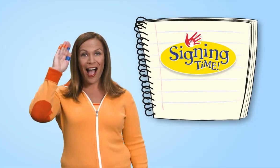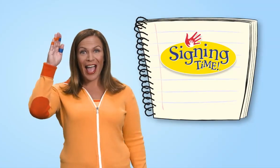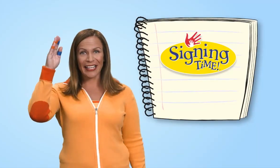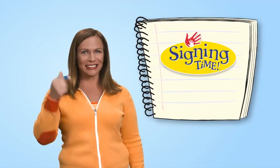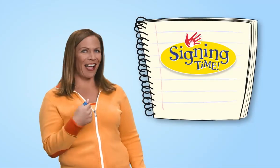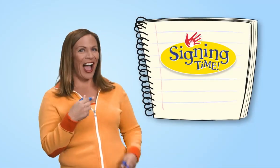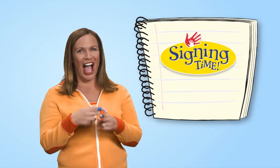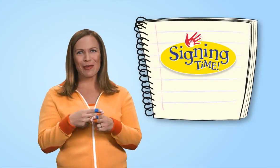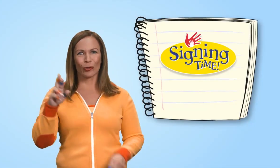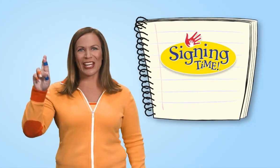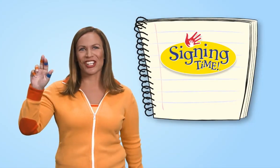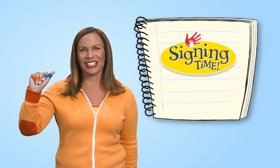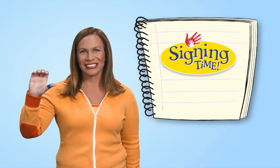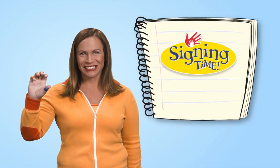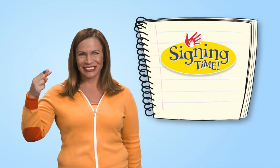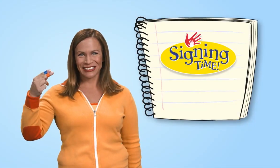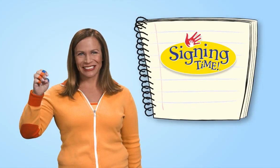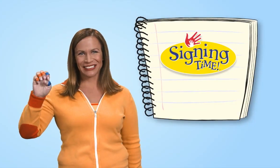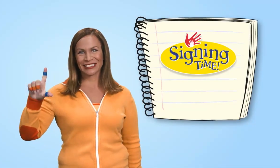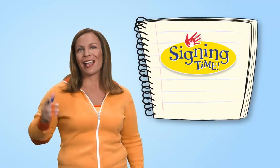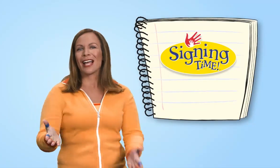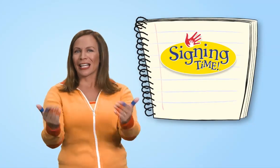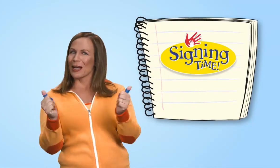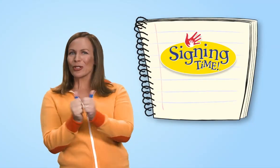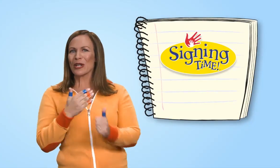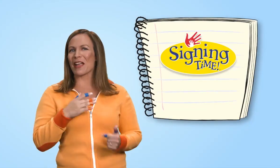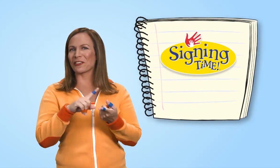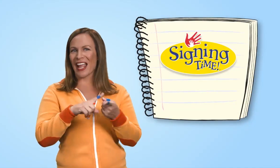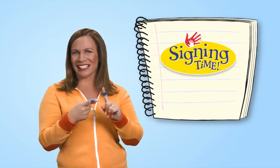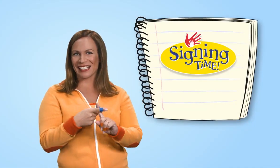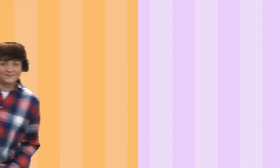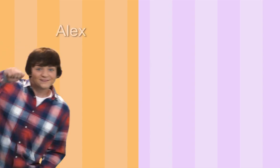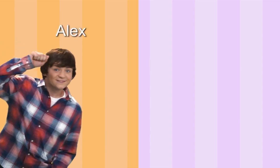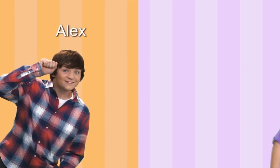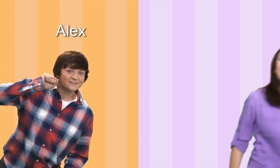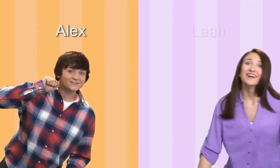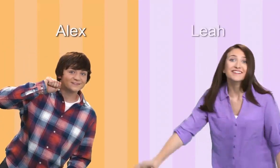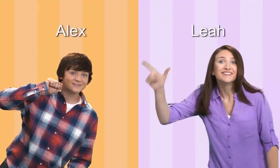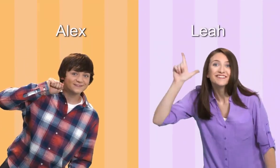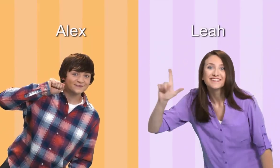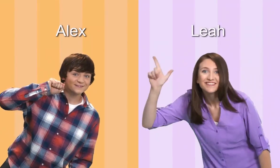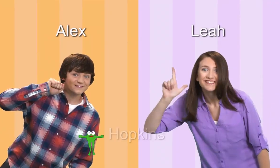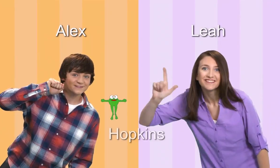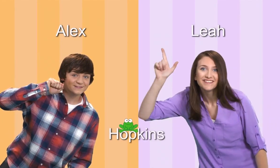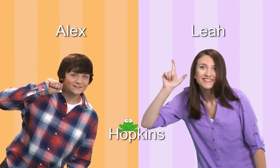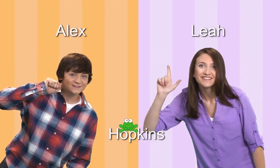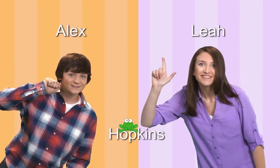Hi, I'm Rachel. Come join my friends, Alex, Leah, and Hopkins